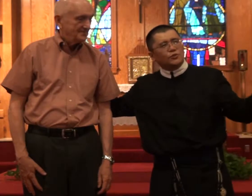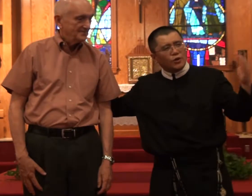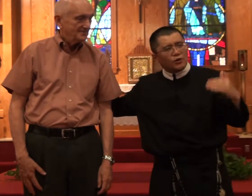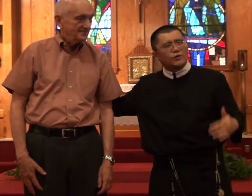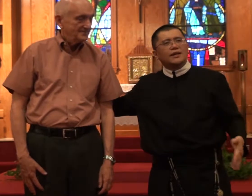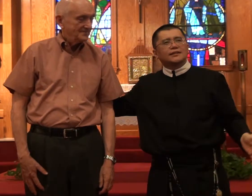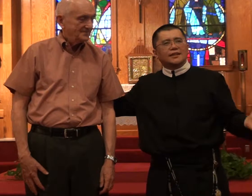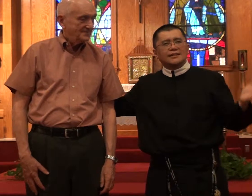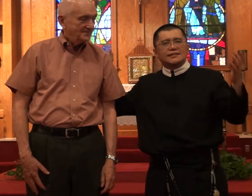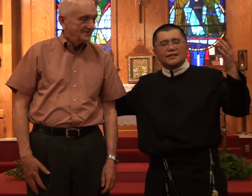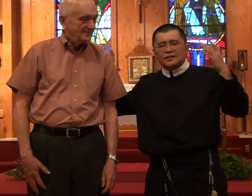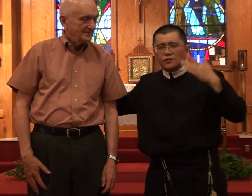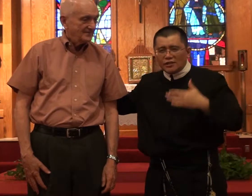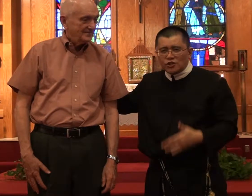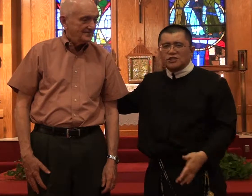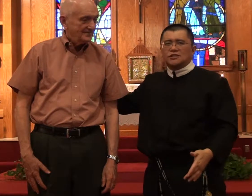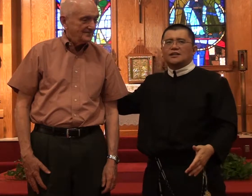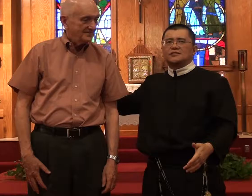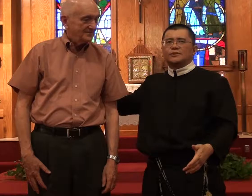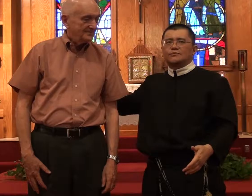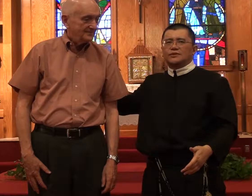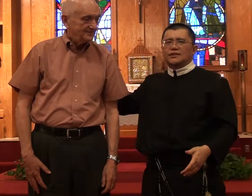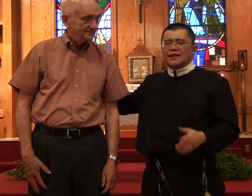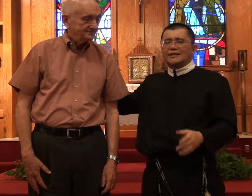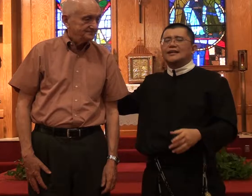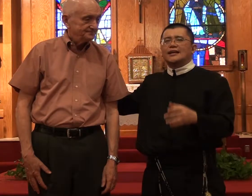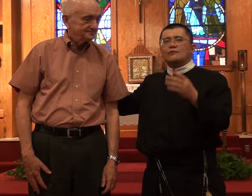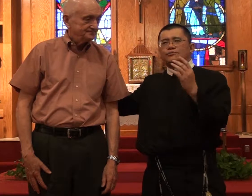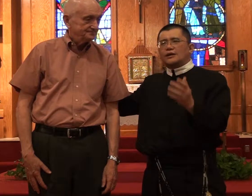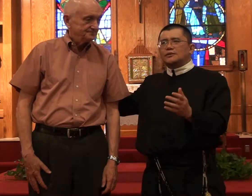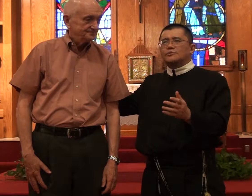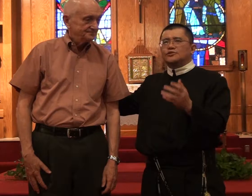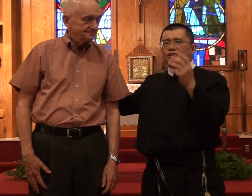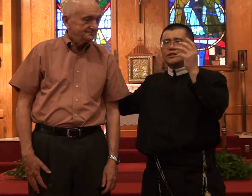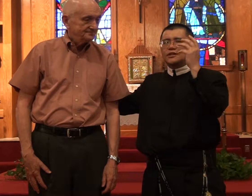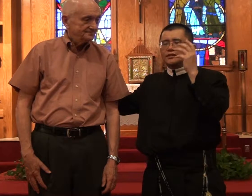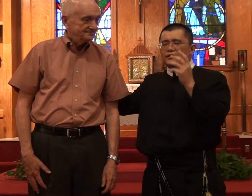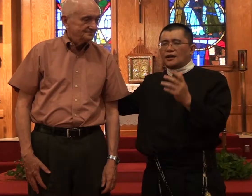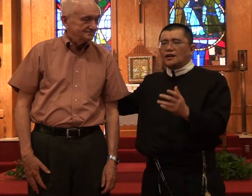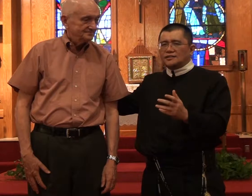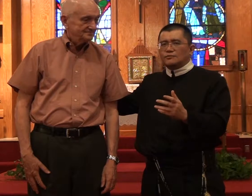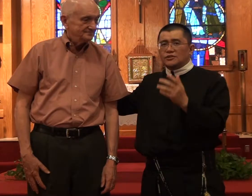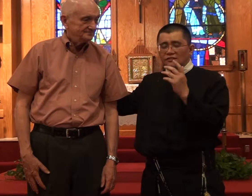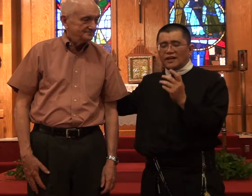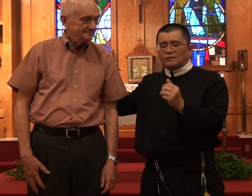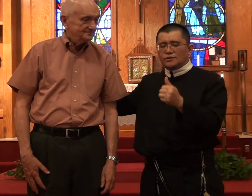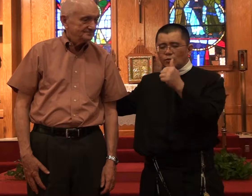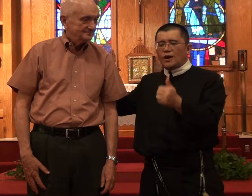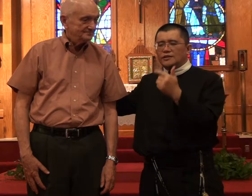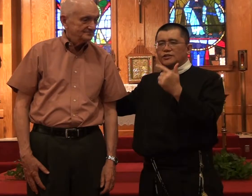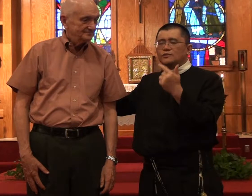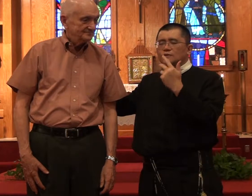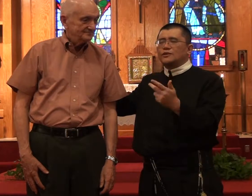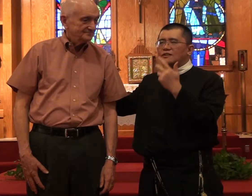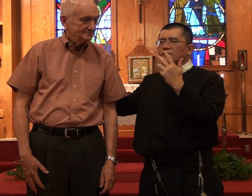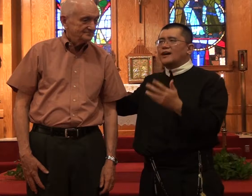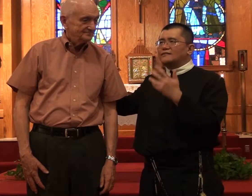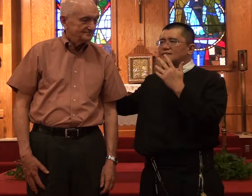know the lesson, and you can teach other people again. Prime numbers are God number, divine numbers, 1, 2, 3, 5,